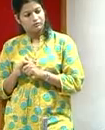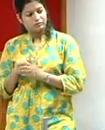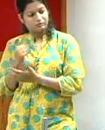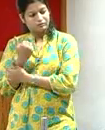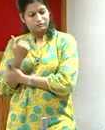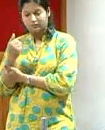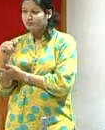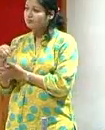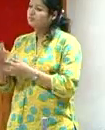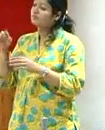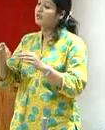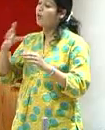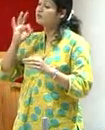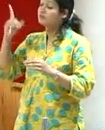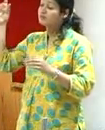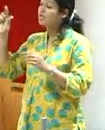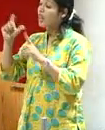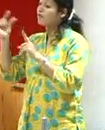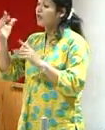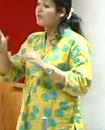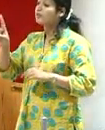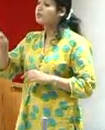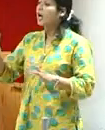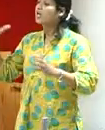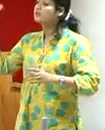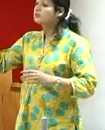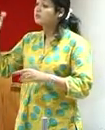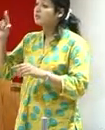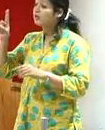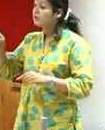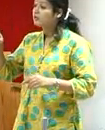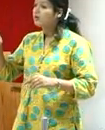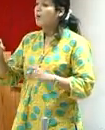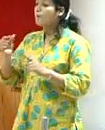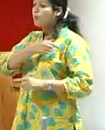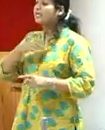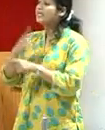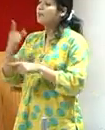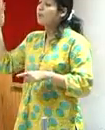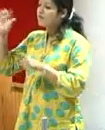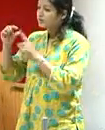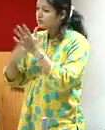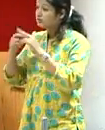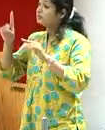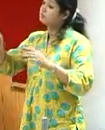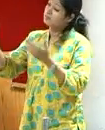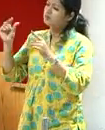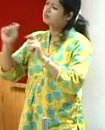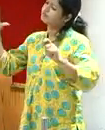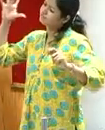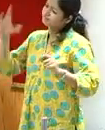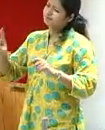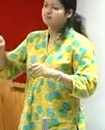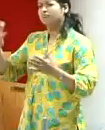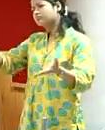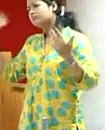thousands of teaching posts there, but they were not fulfilling their 3% mandate in the teaching jobs. And Justice T.S. Thakur,